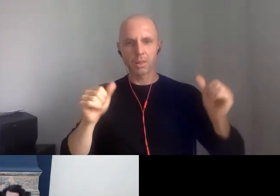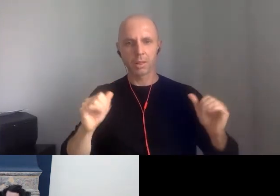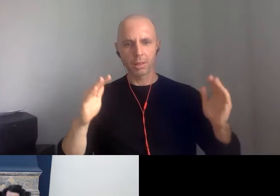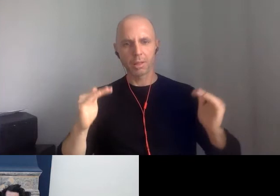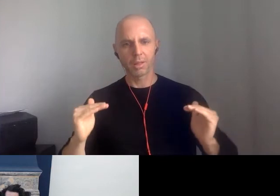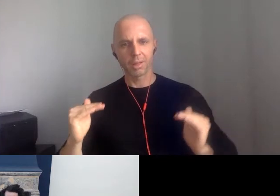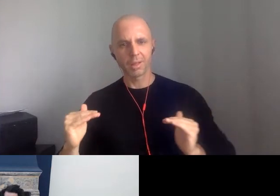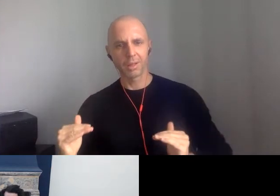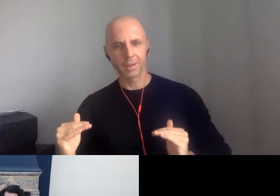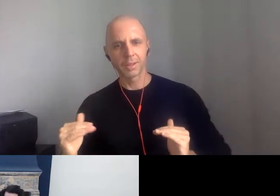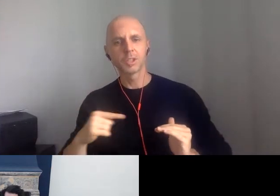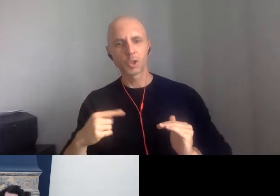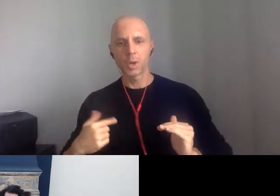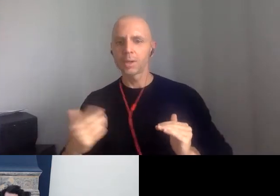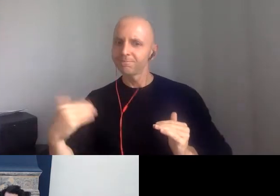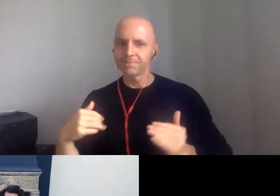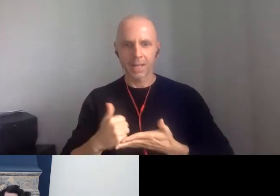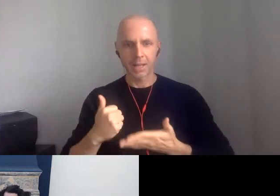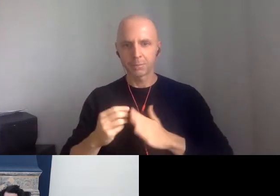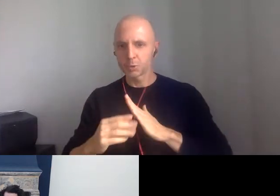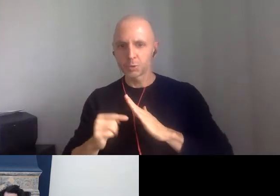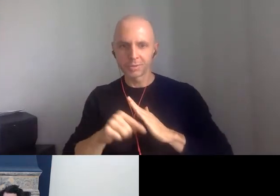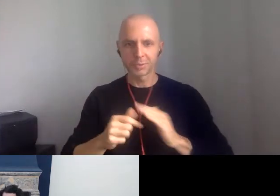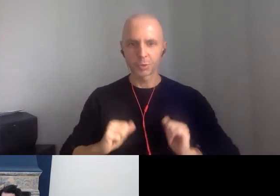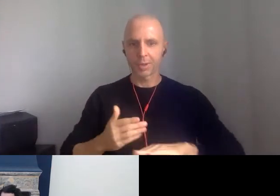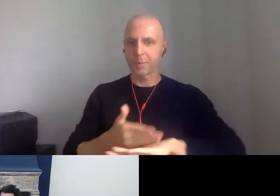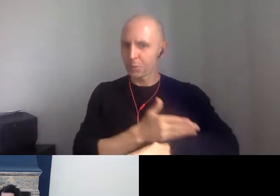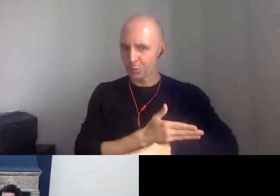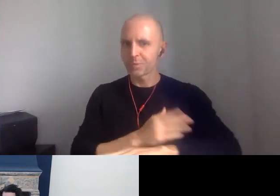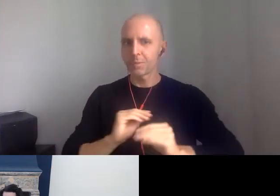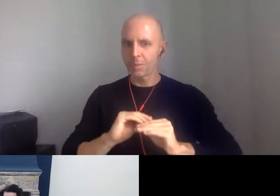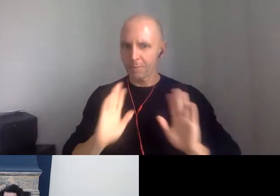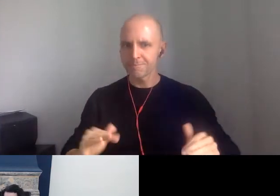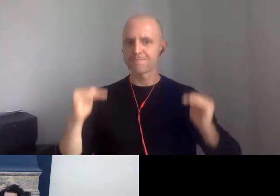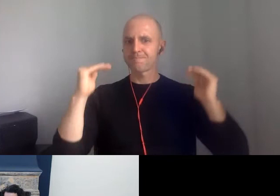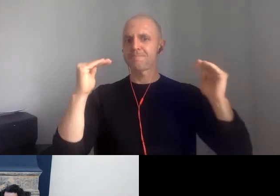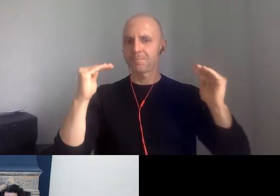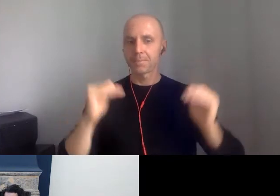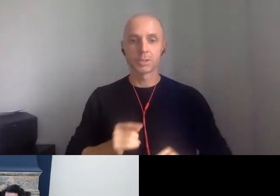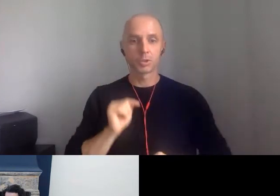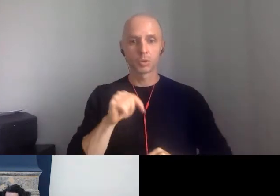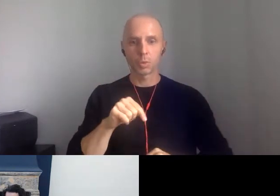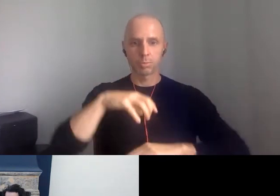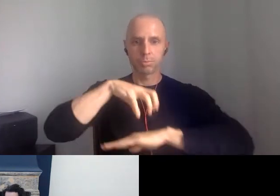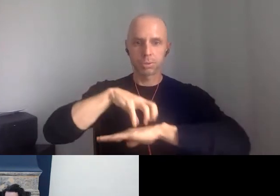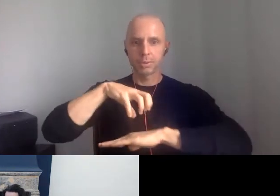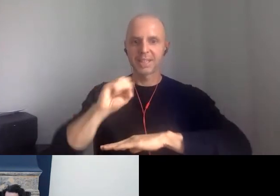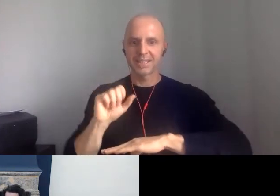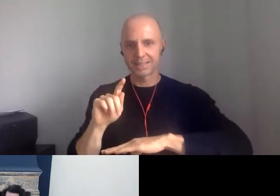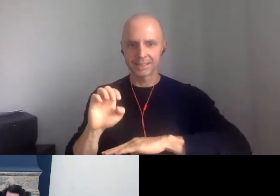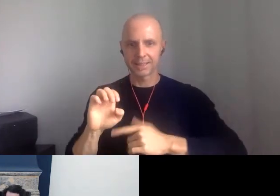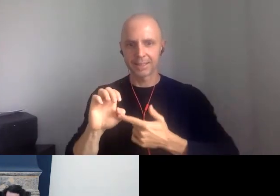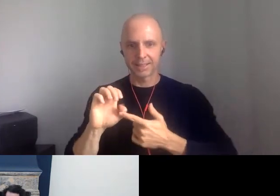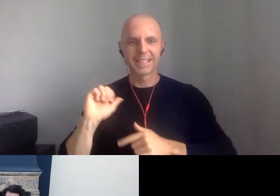So, what's been happening on the estate? The estate has undergone a 10-year ecological management plan, which has brought about